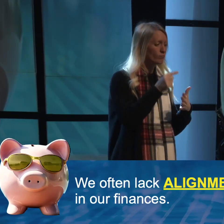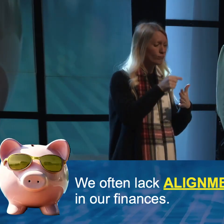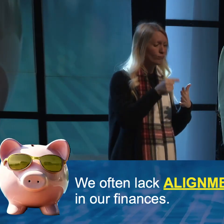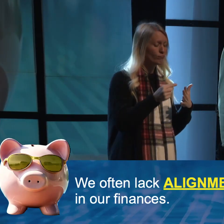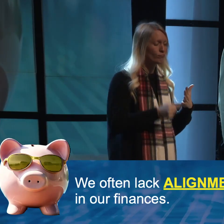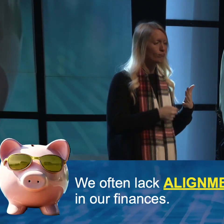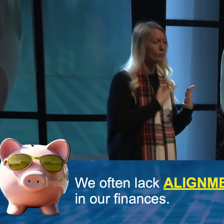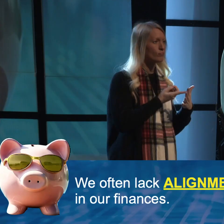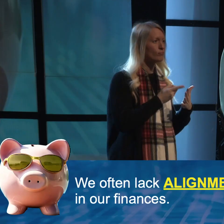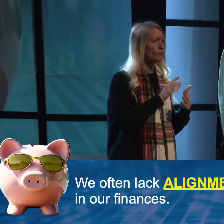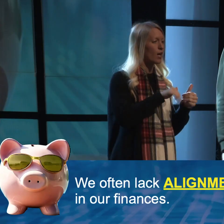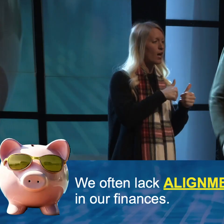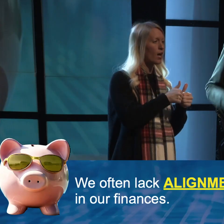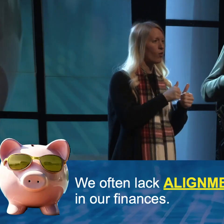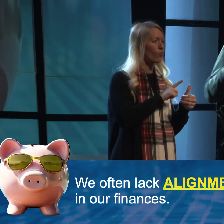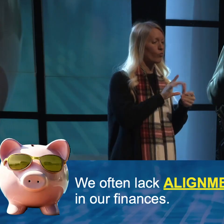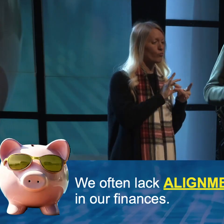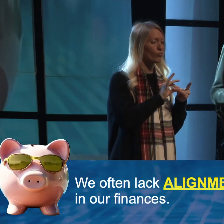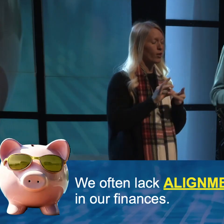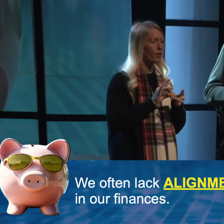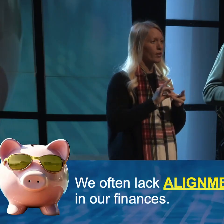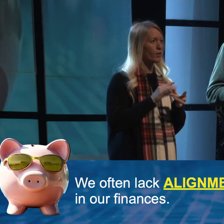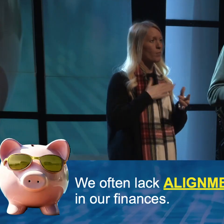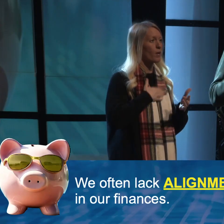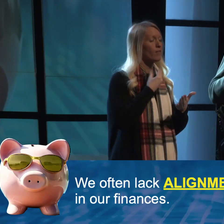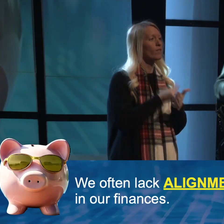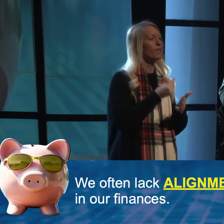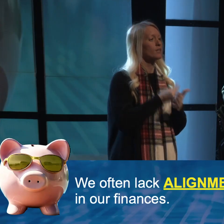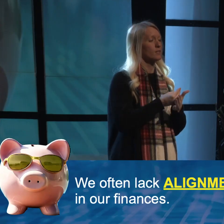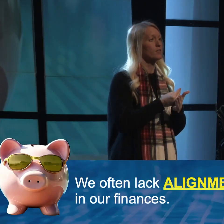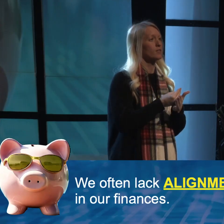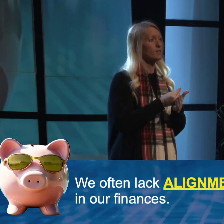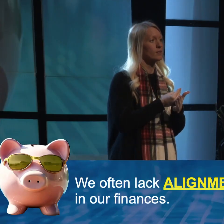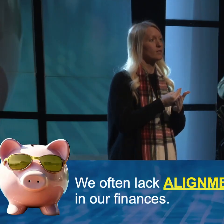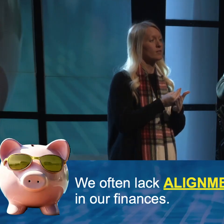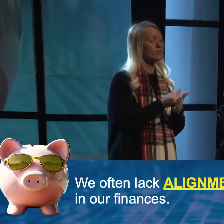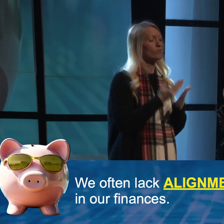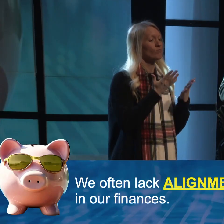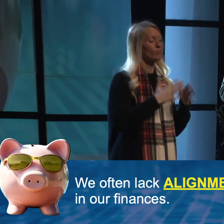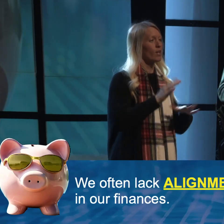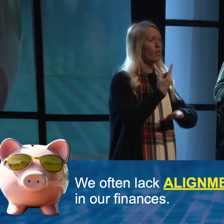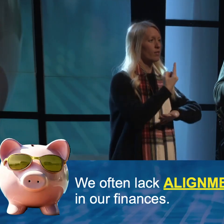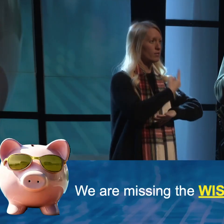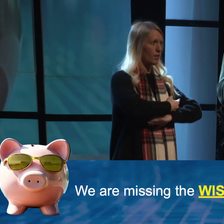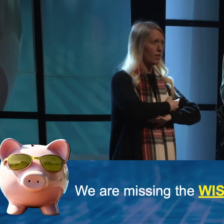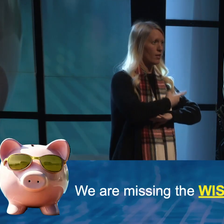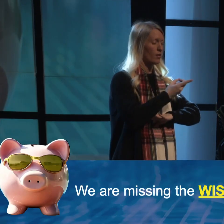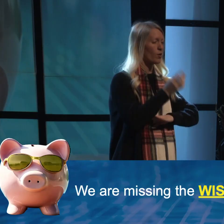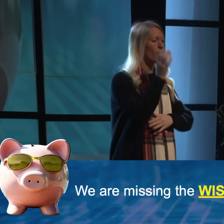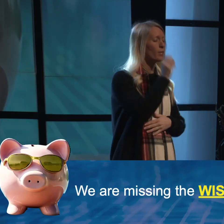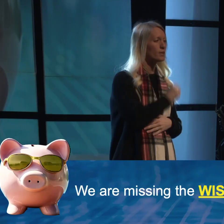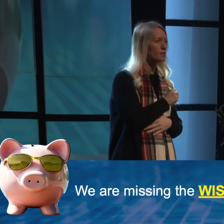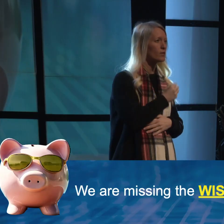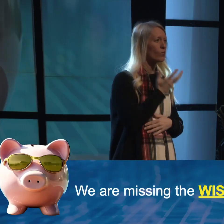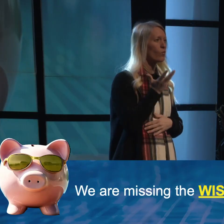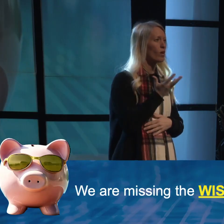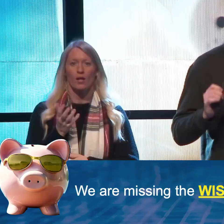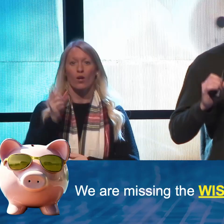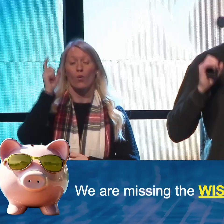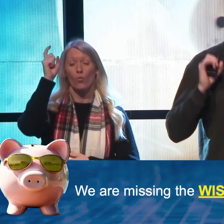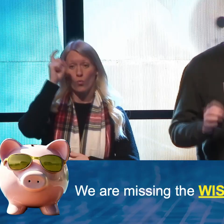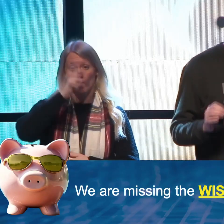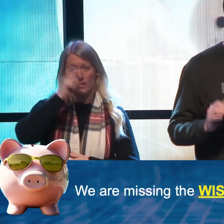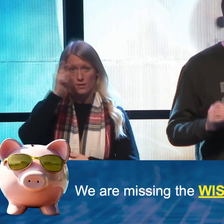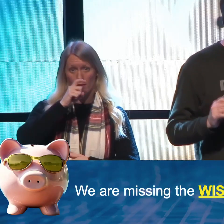to my finances? And so at the end of the day, what we're missing is the wisdom that's found in a really